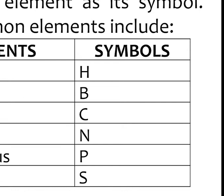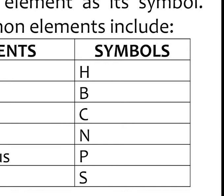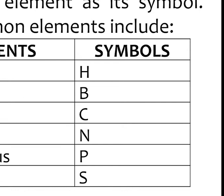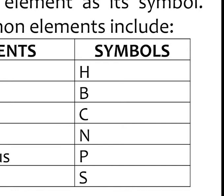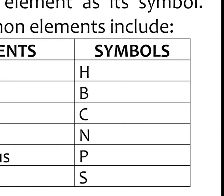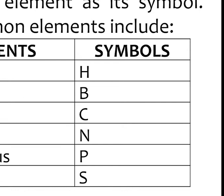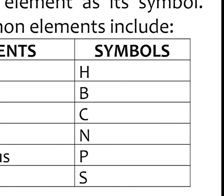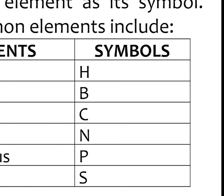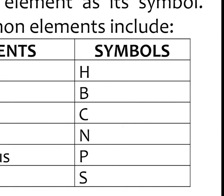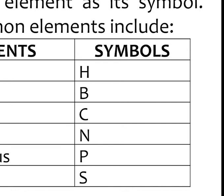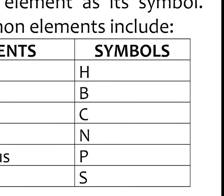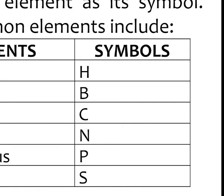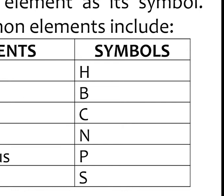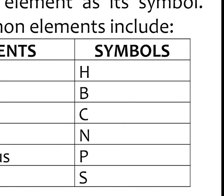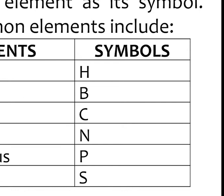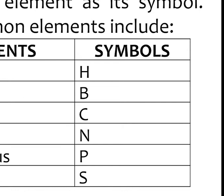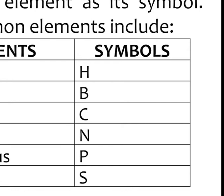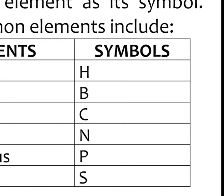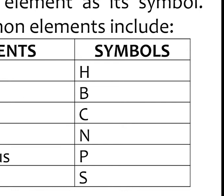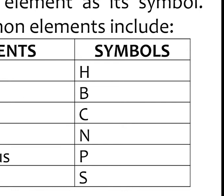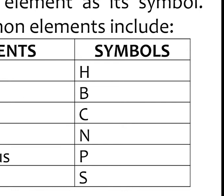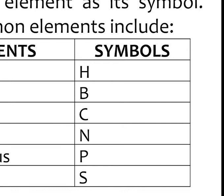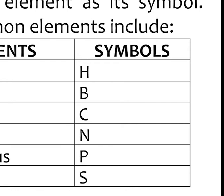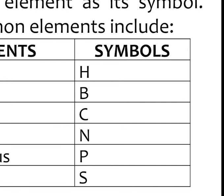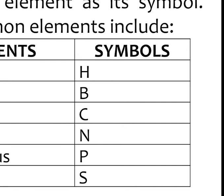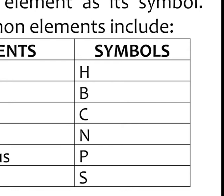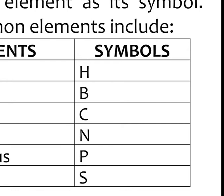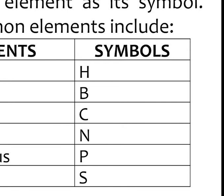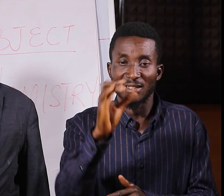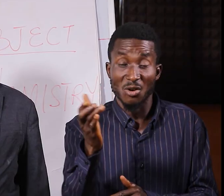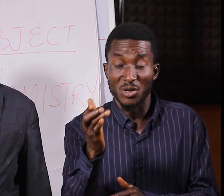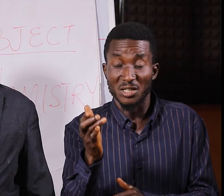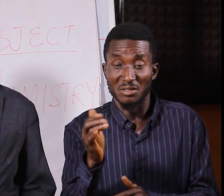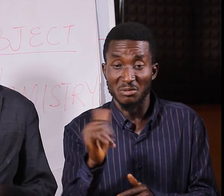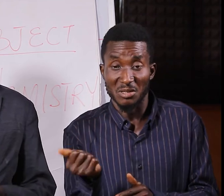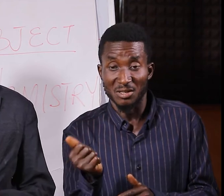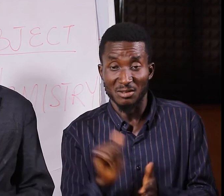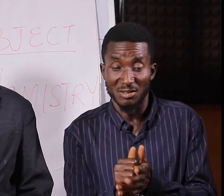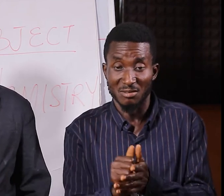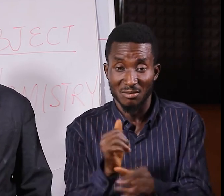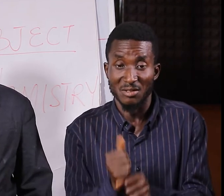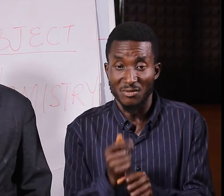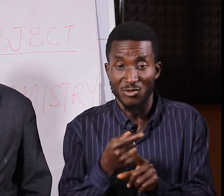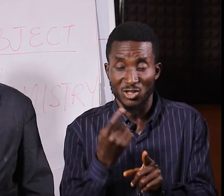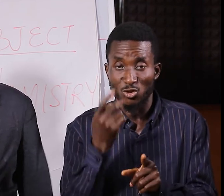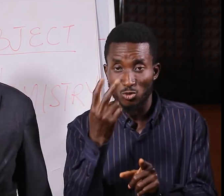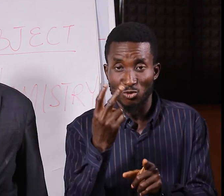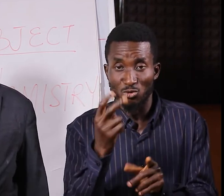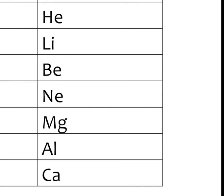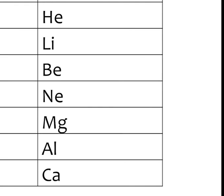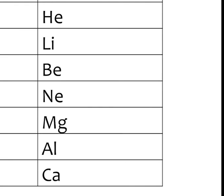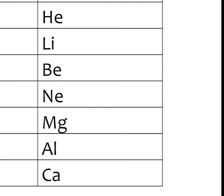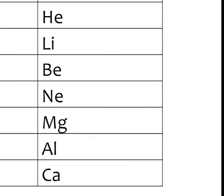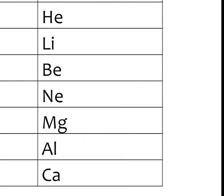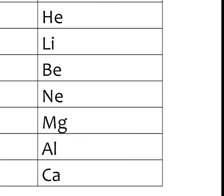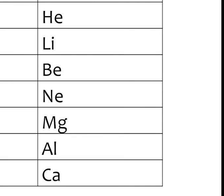is C, hydrogen is H. There are others that derive their own symbols from the first two letters. For